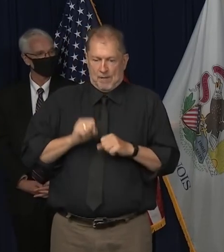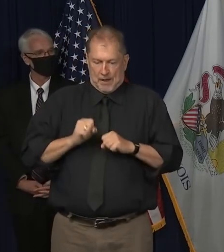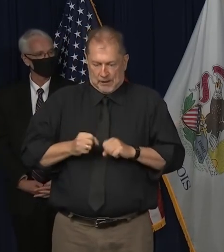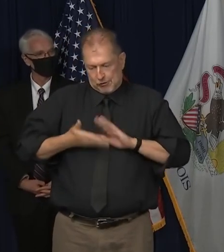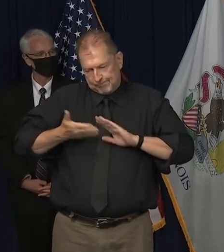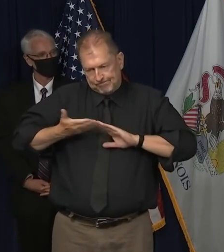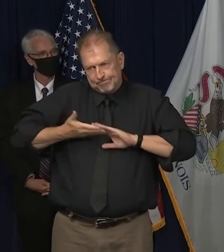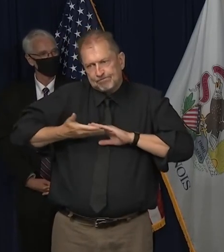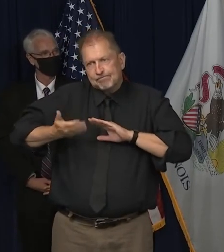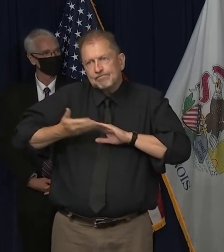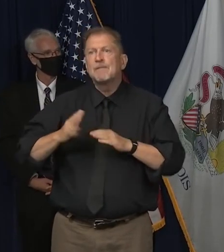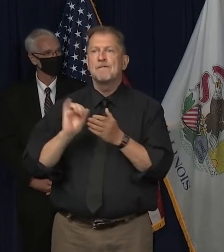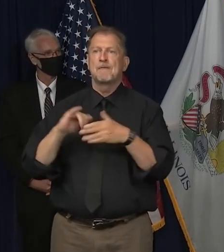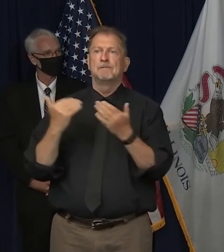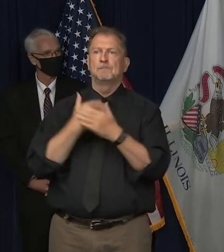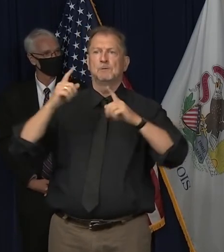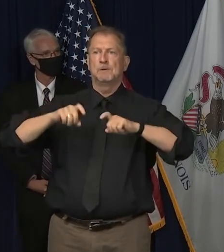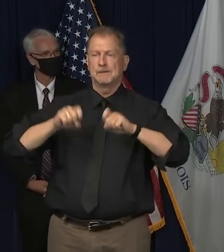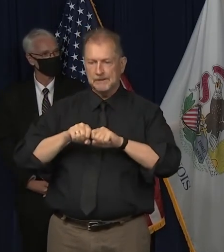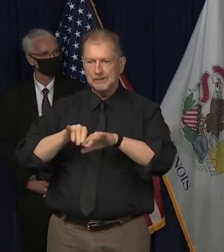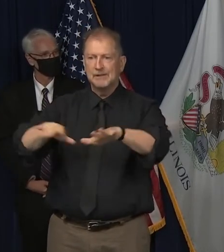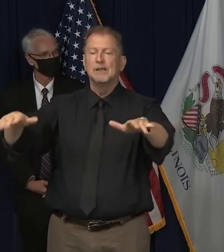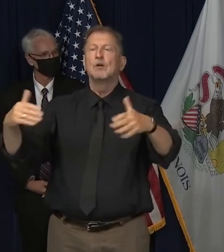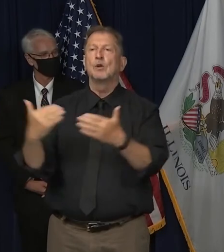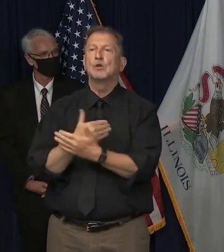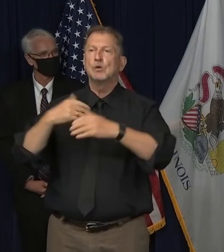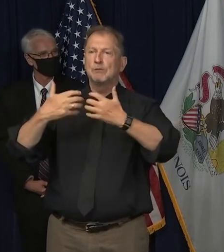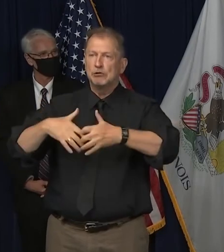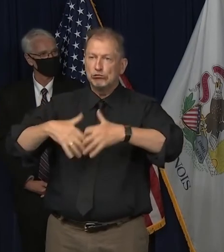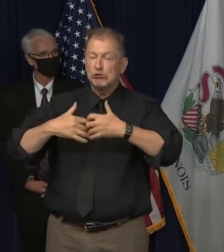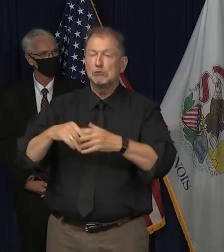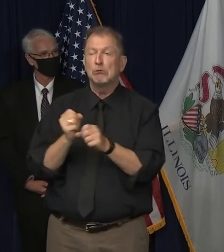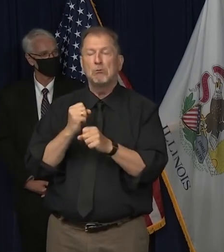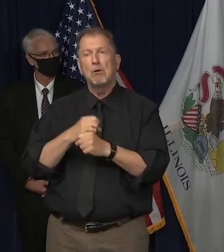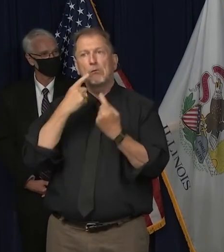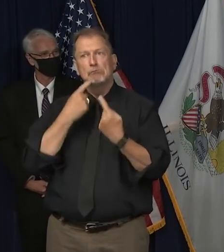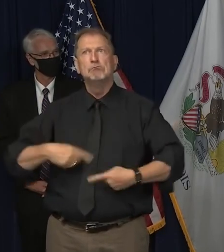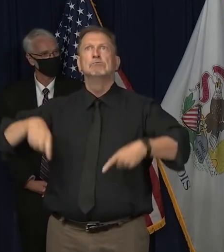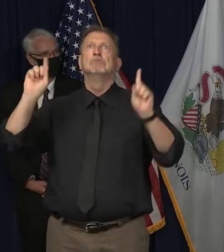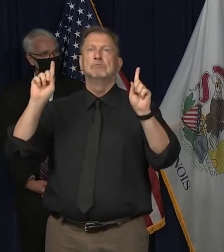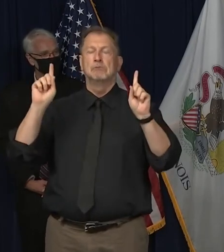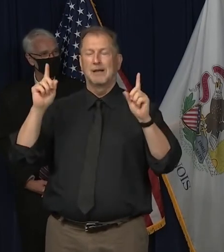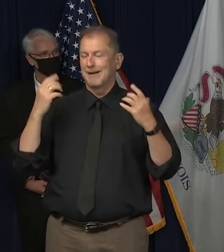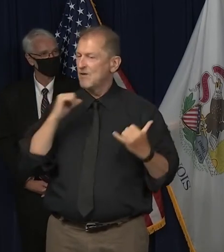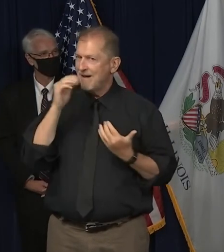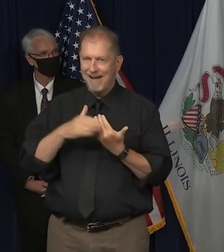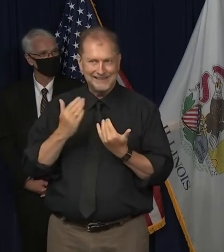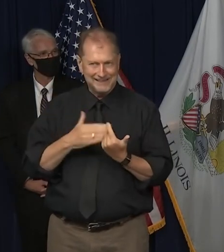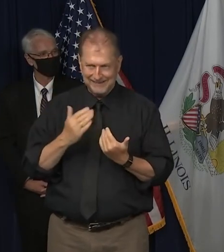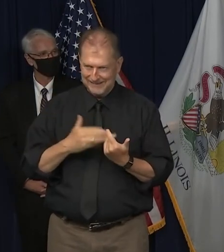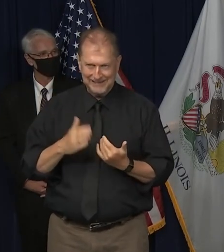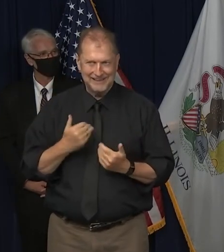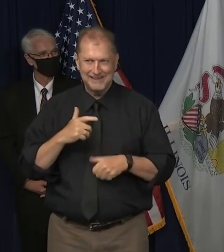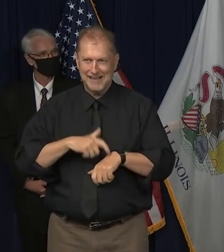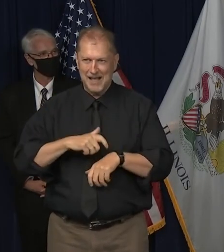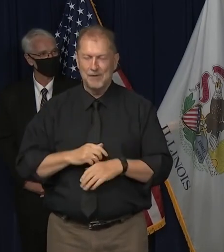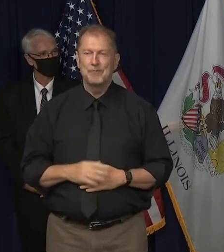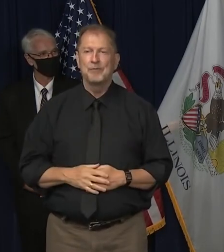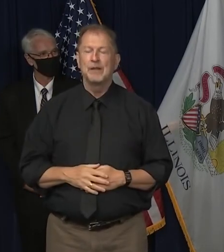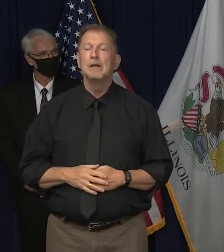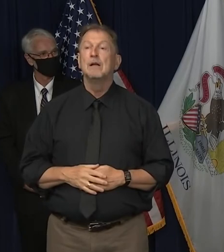to execute on our land-grant mission and try to make a difference during this very challenging time. As mentioned, I was